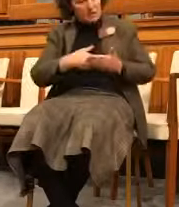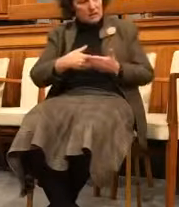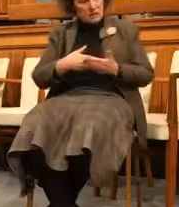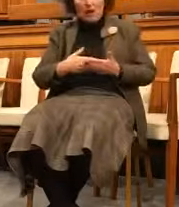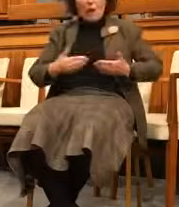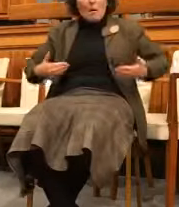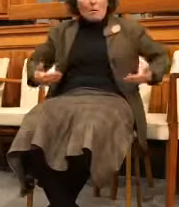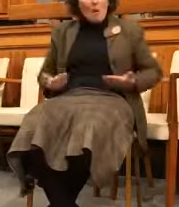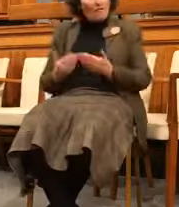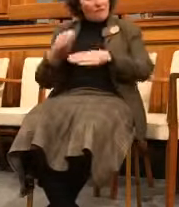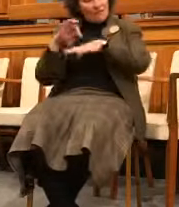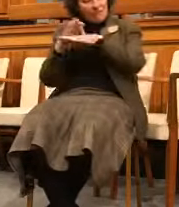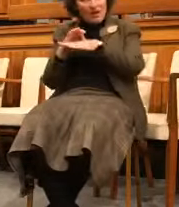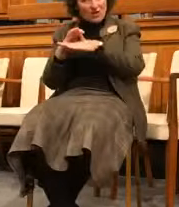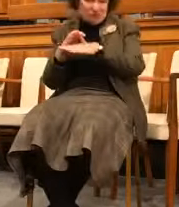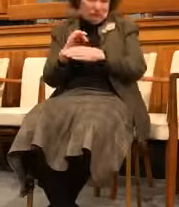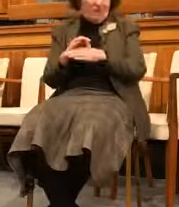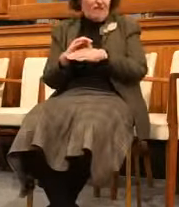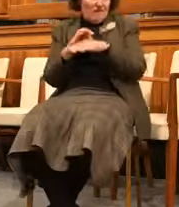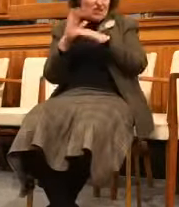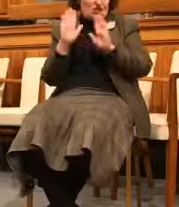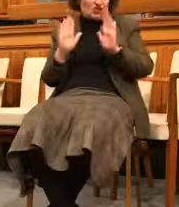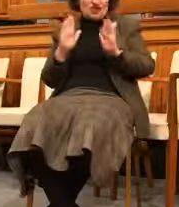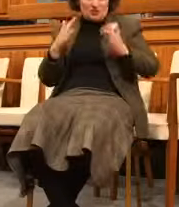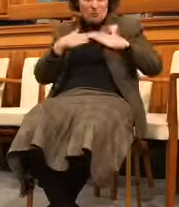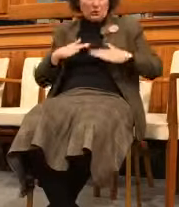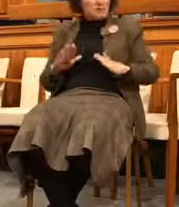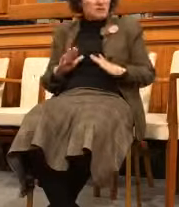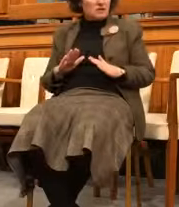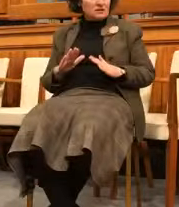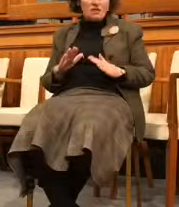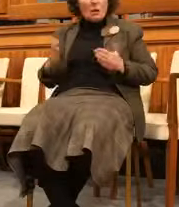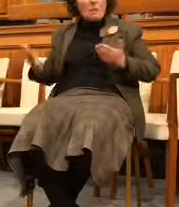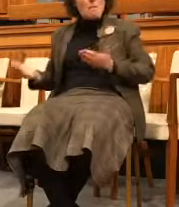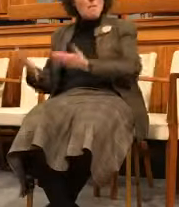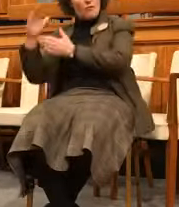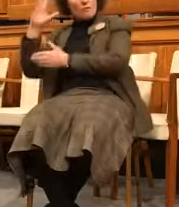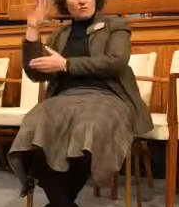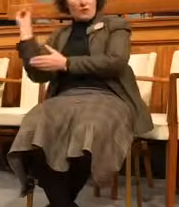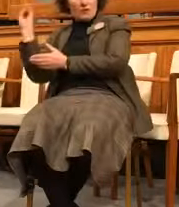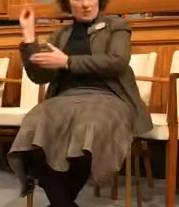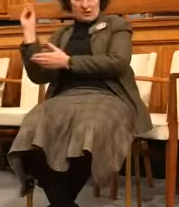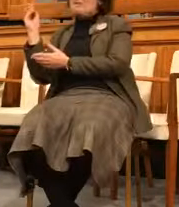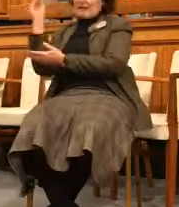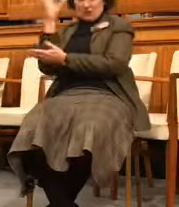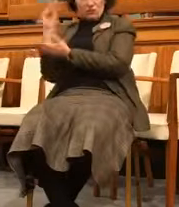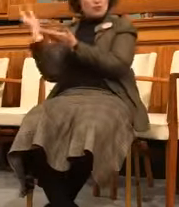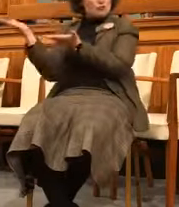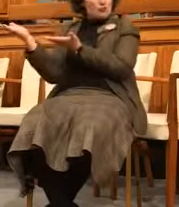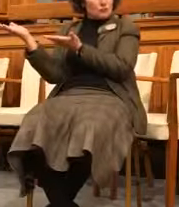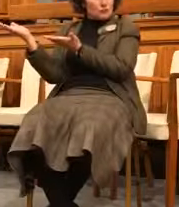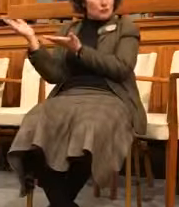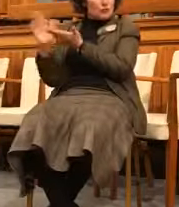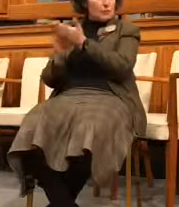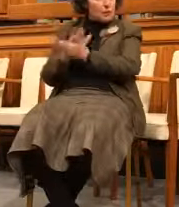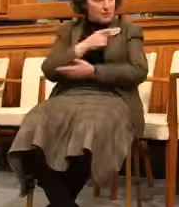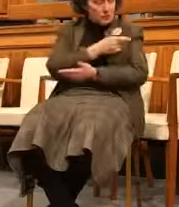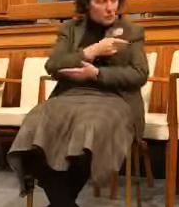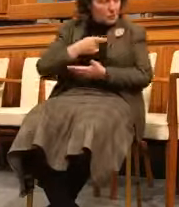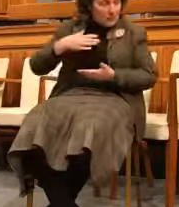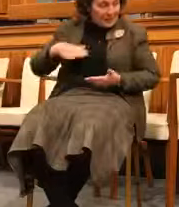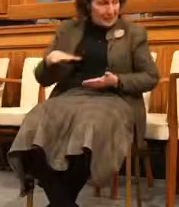is born of the Spirit is spirit. To be reconciled with God, you need a spiritual life, a new